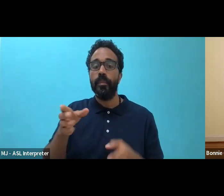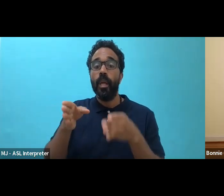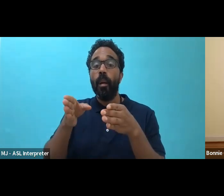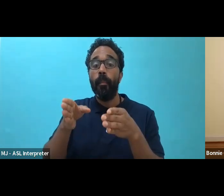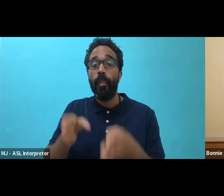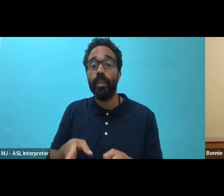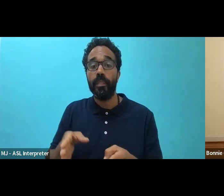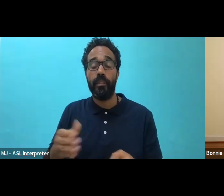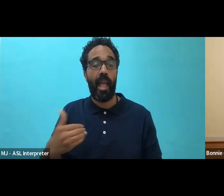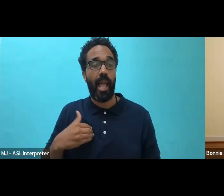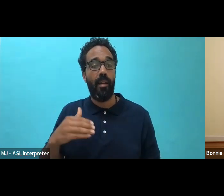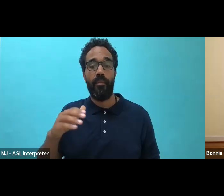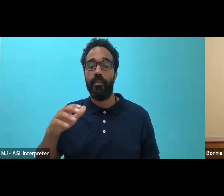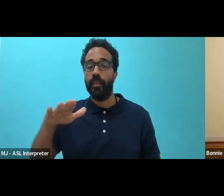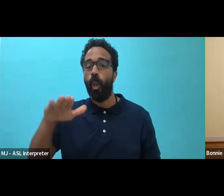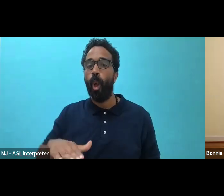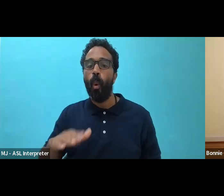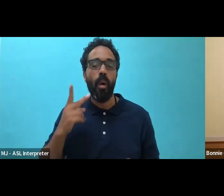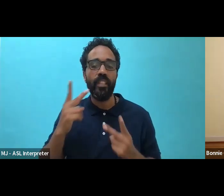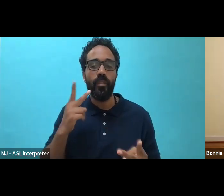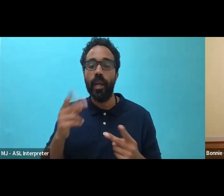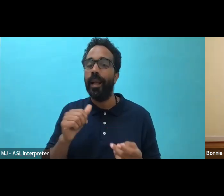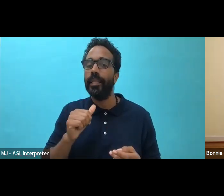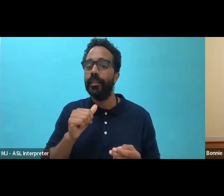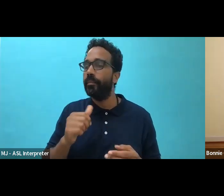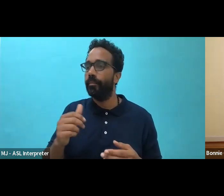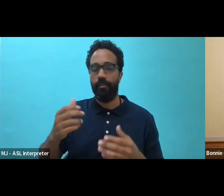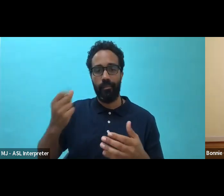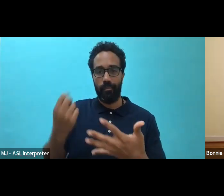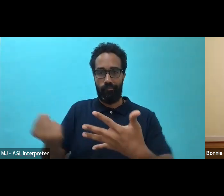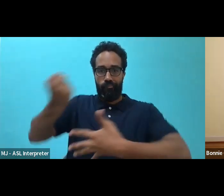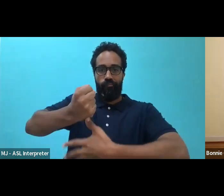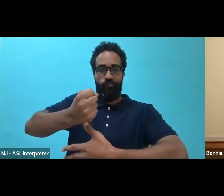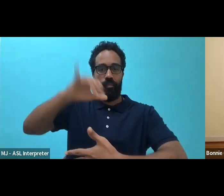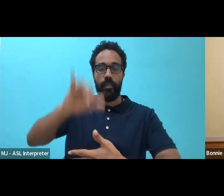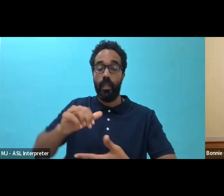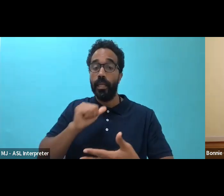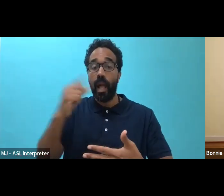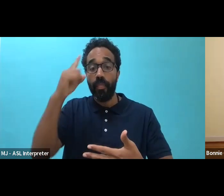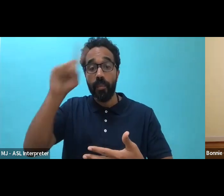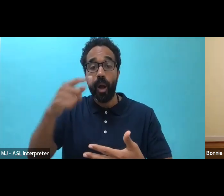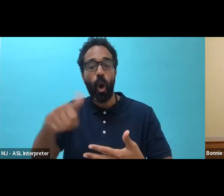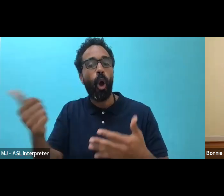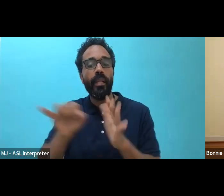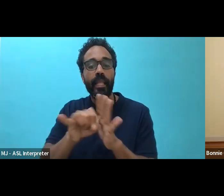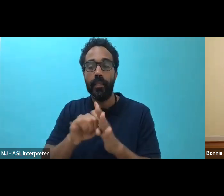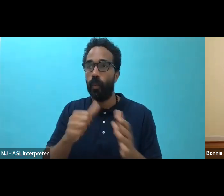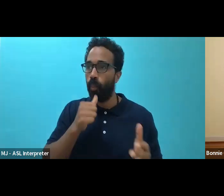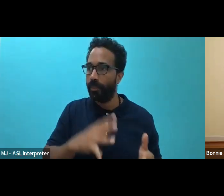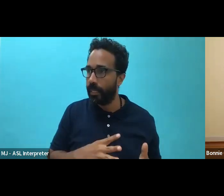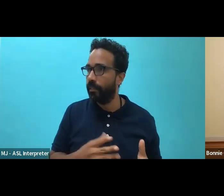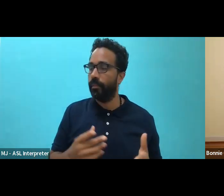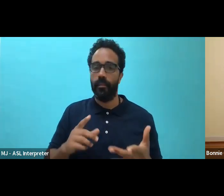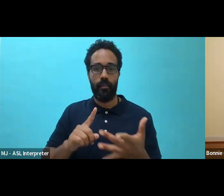vision, not as a female, not as a worker, not as a married person. You know, under this